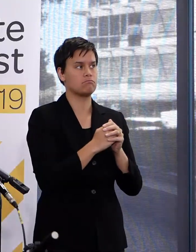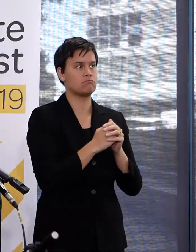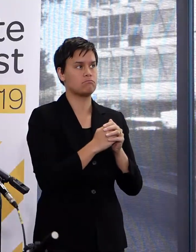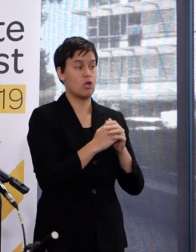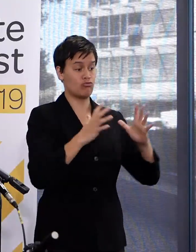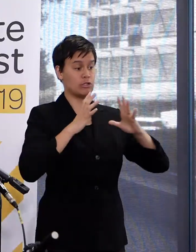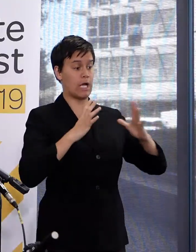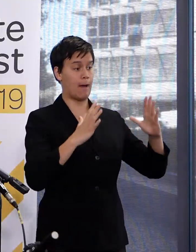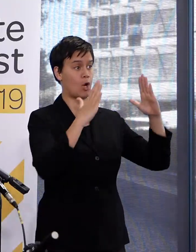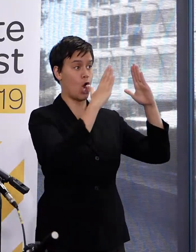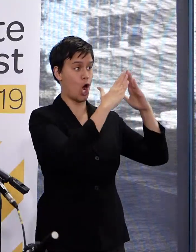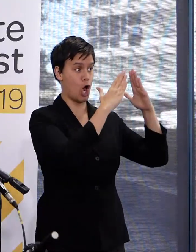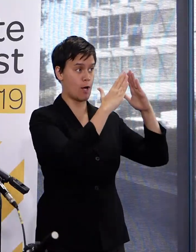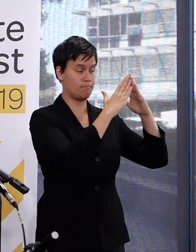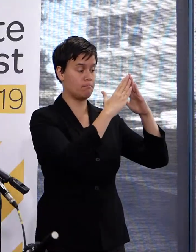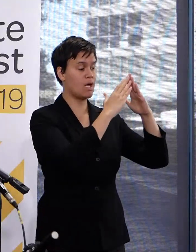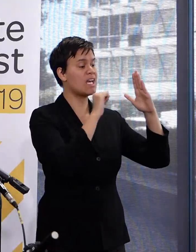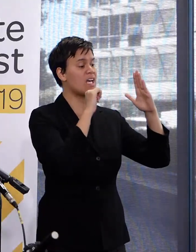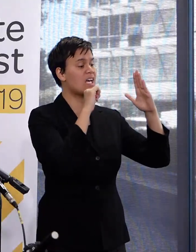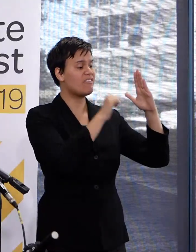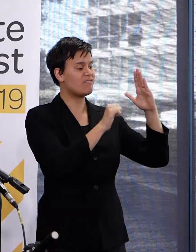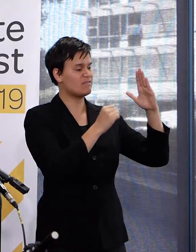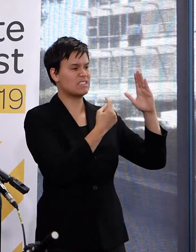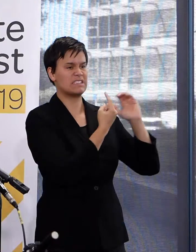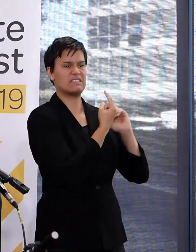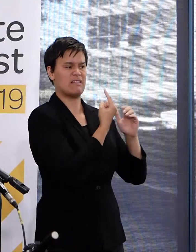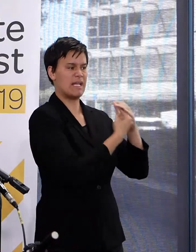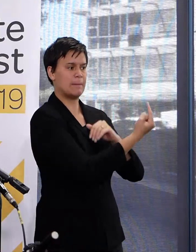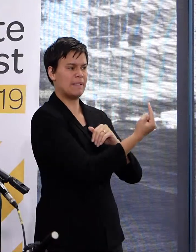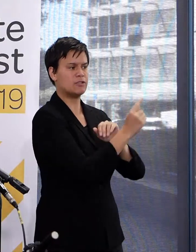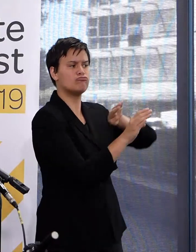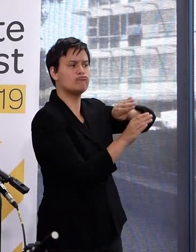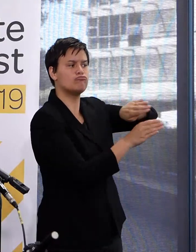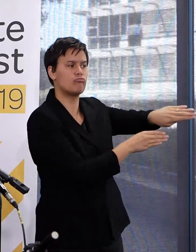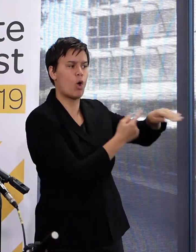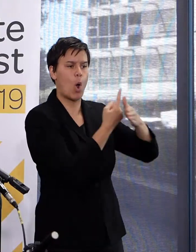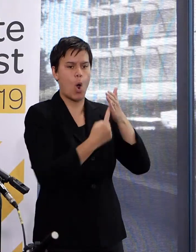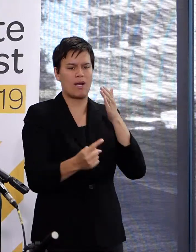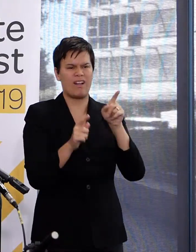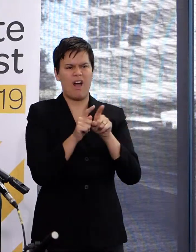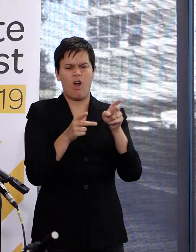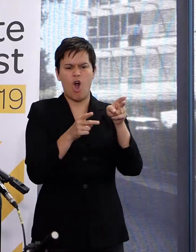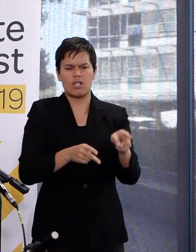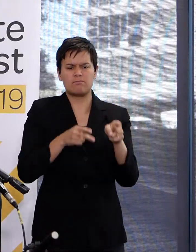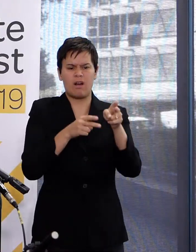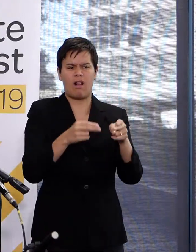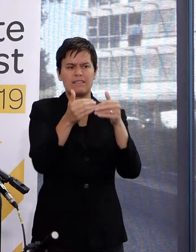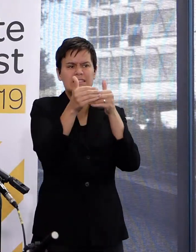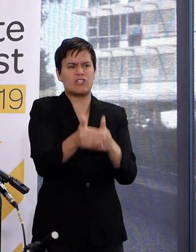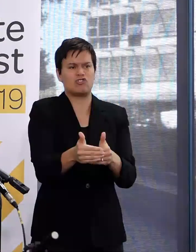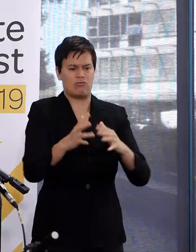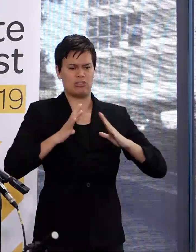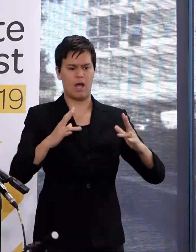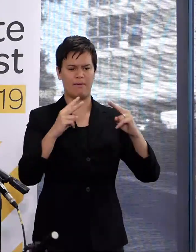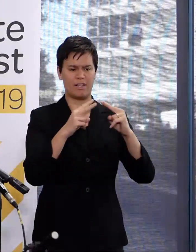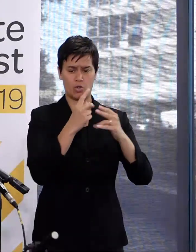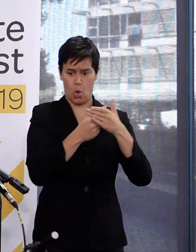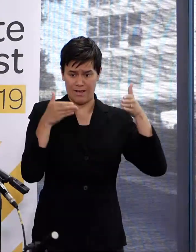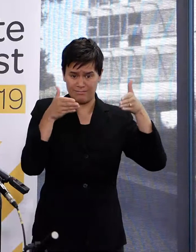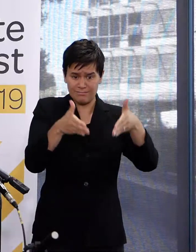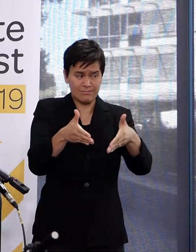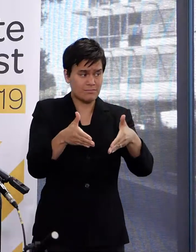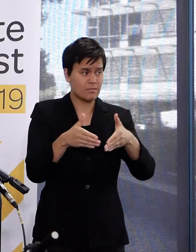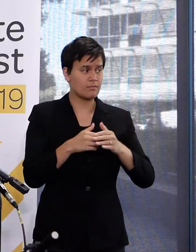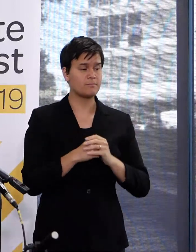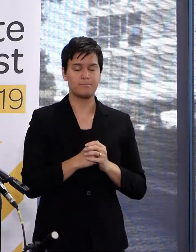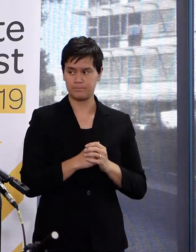homes? What do you actually mean? Good questions. You picked up on that well. So what I would say is that since the first sequencing framework was